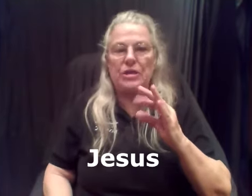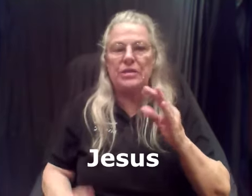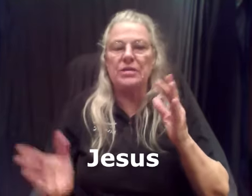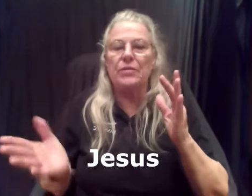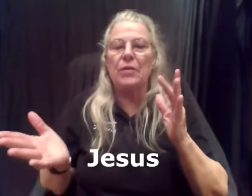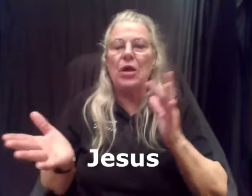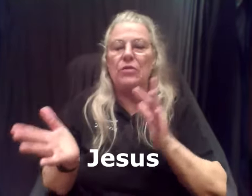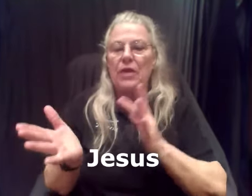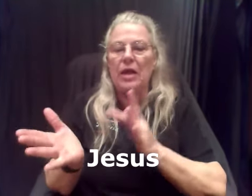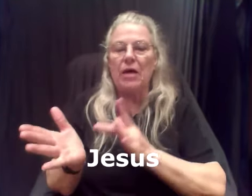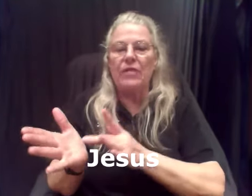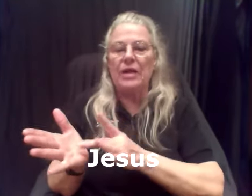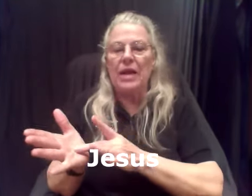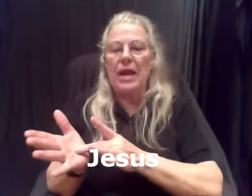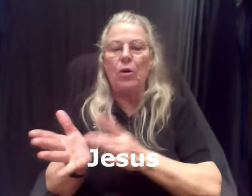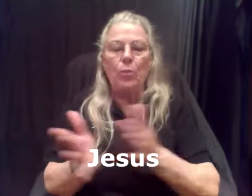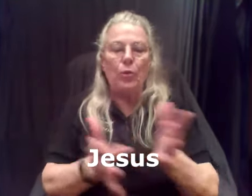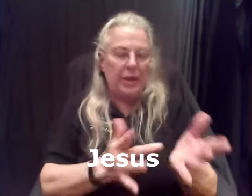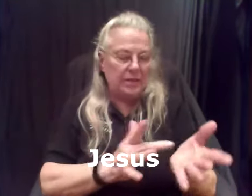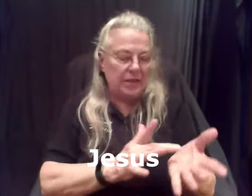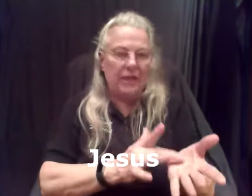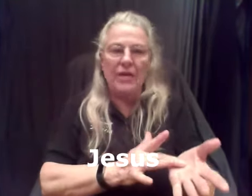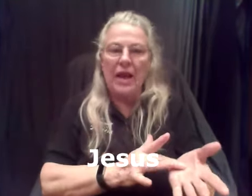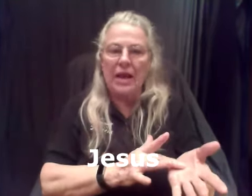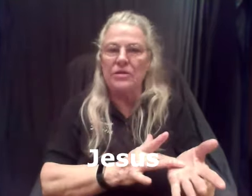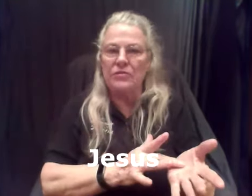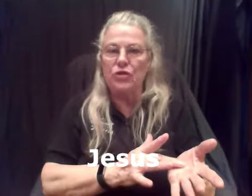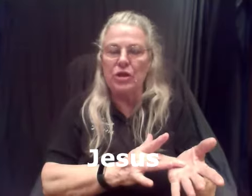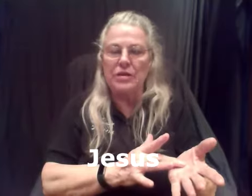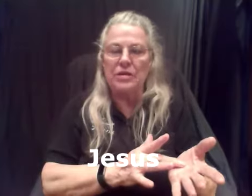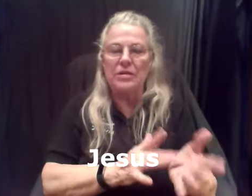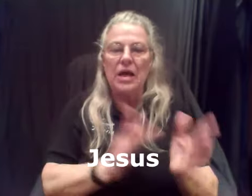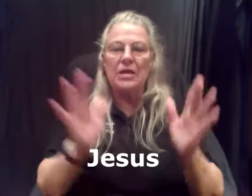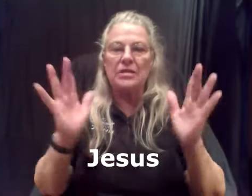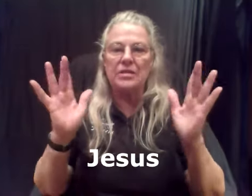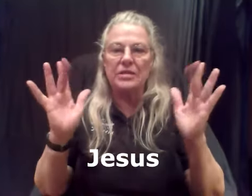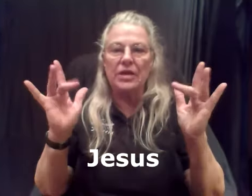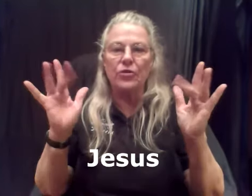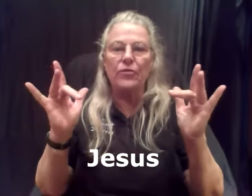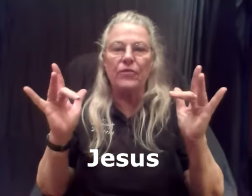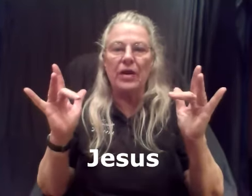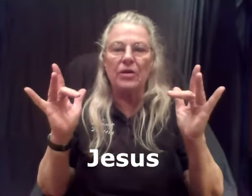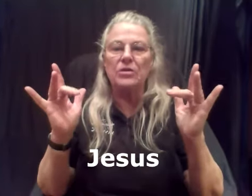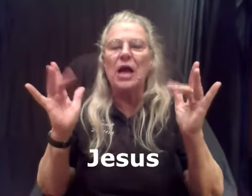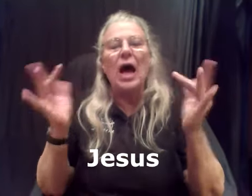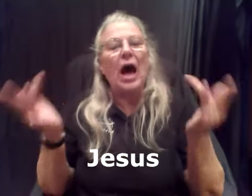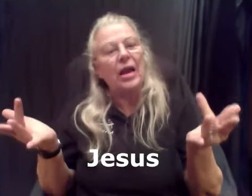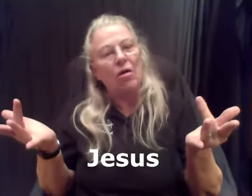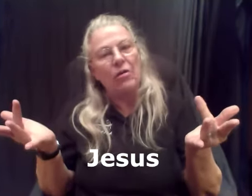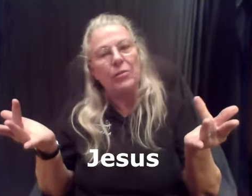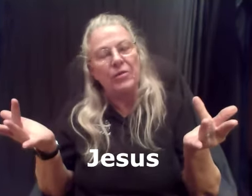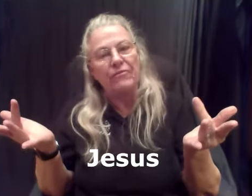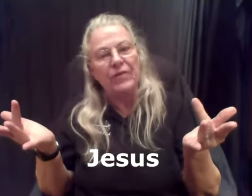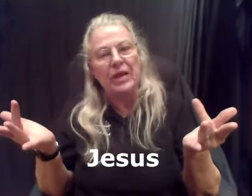Jesus. Think of the nail prints in the hands of Jesus. Center fingers. I call them the feeling